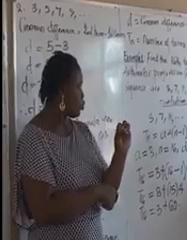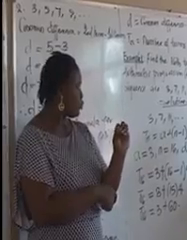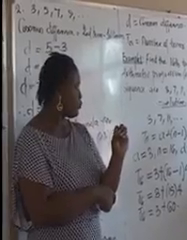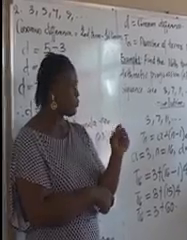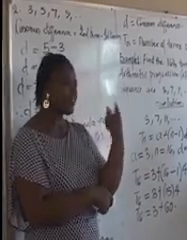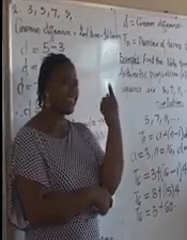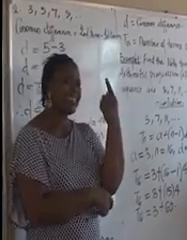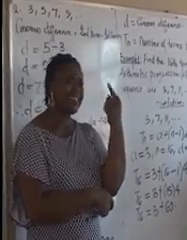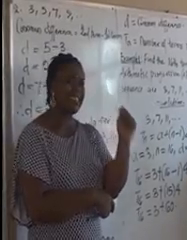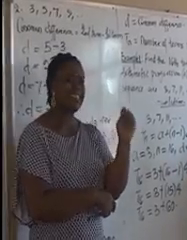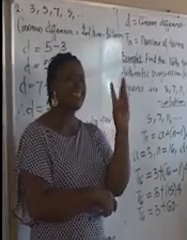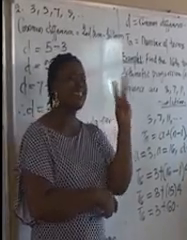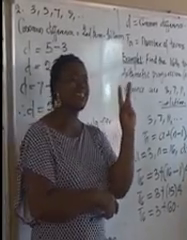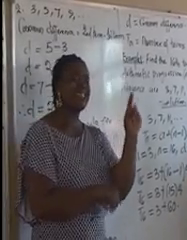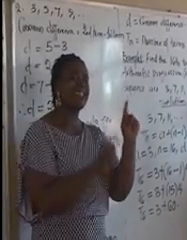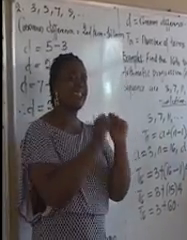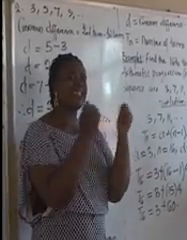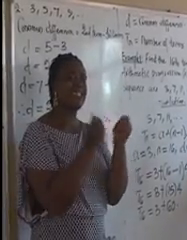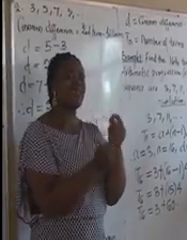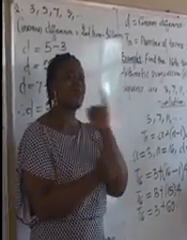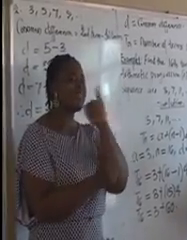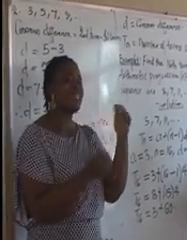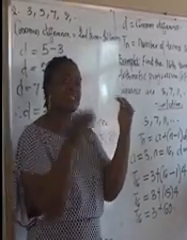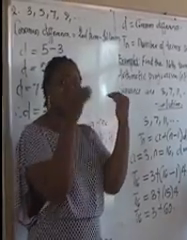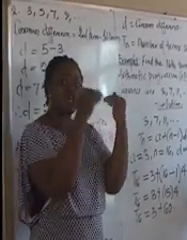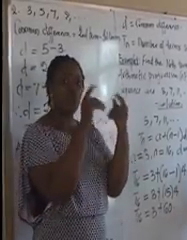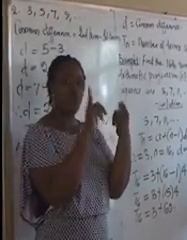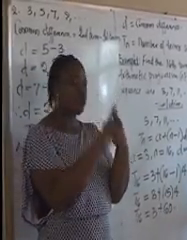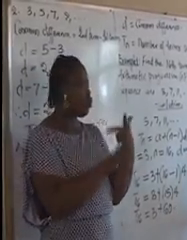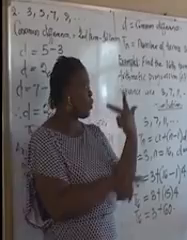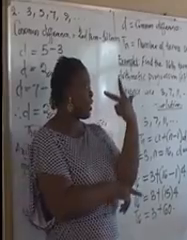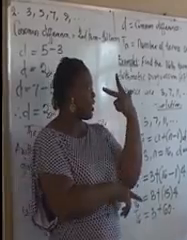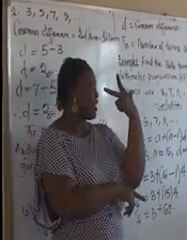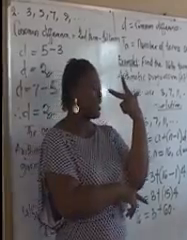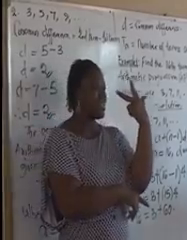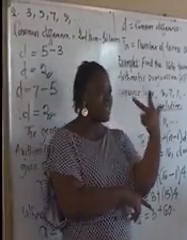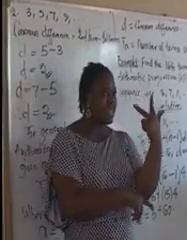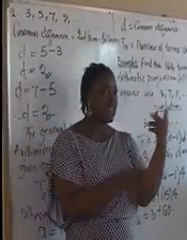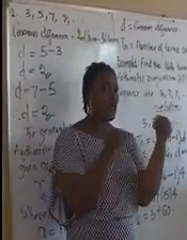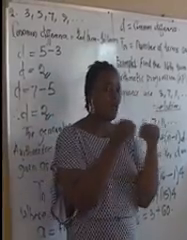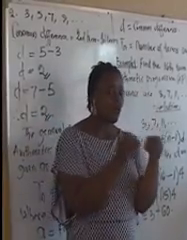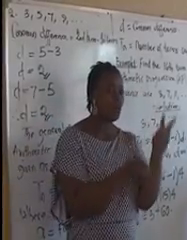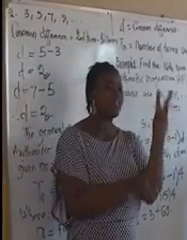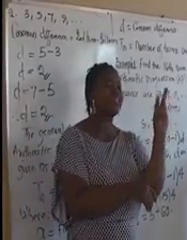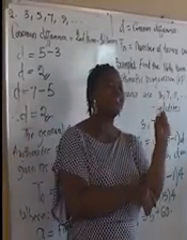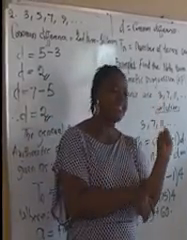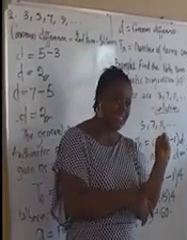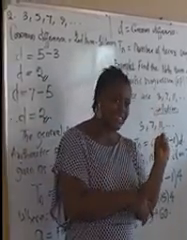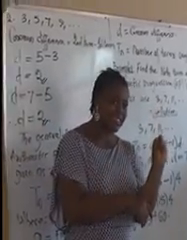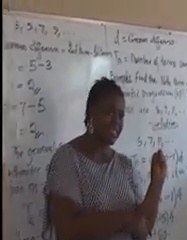the 60 term is equals to 3 plus 60, that will give